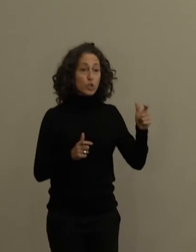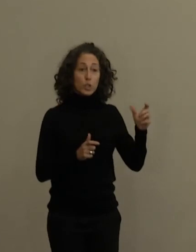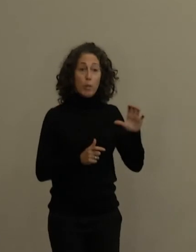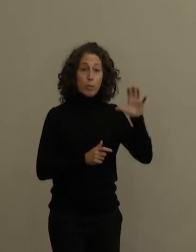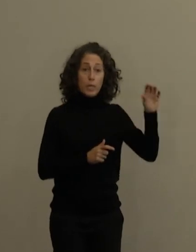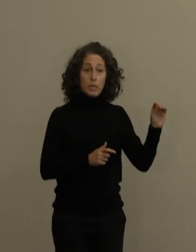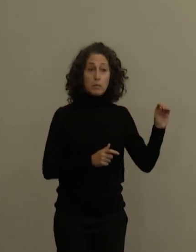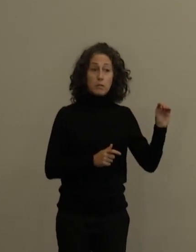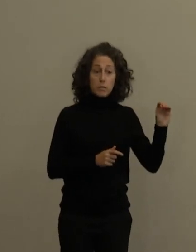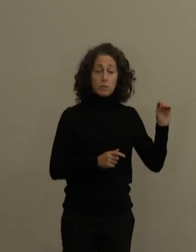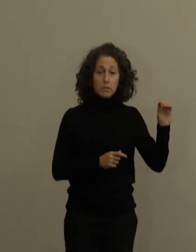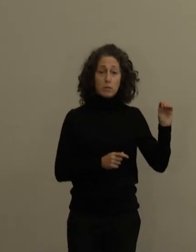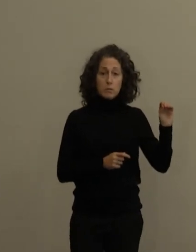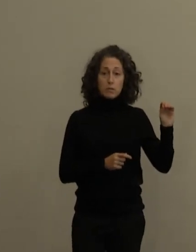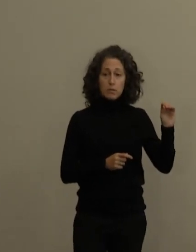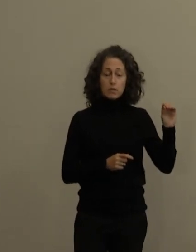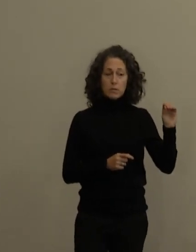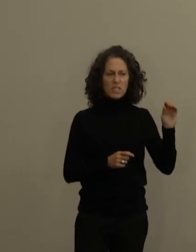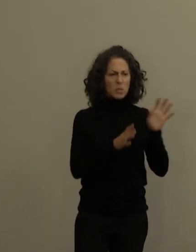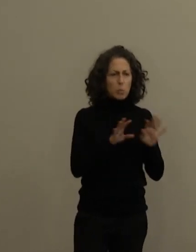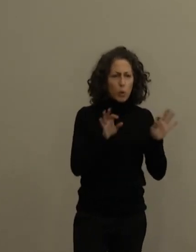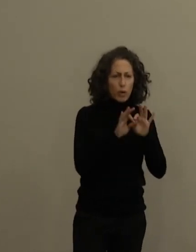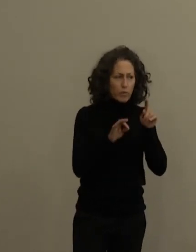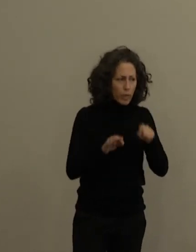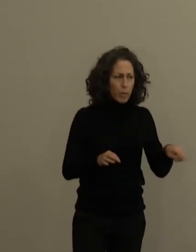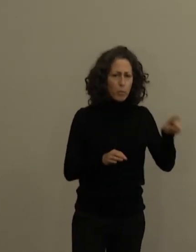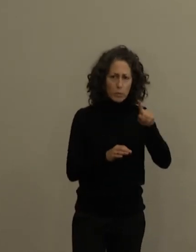important. And when we